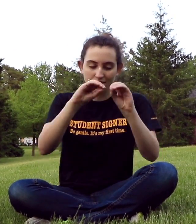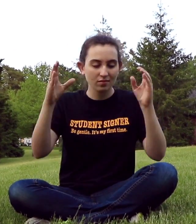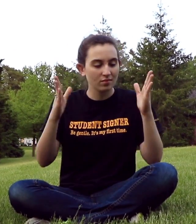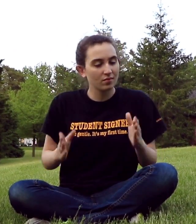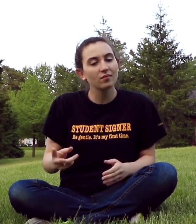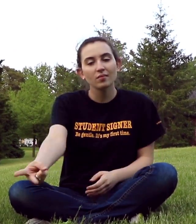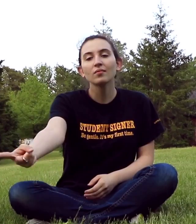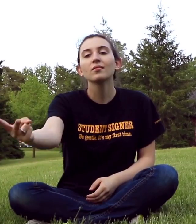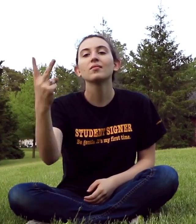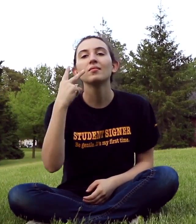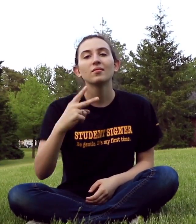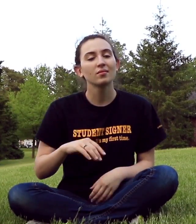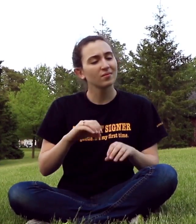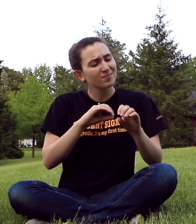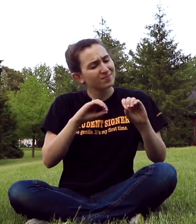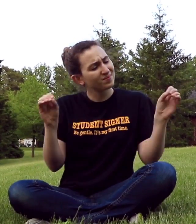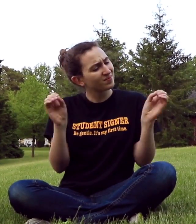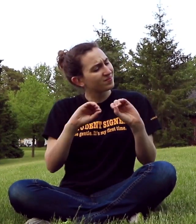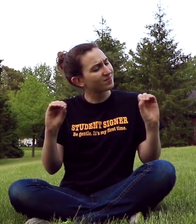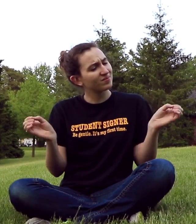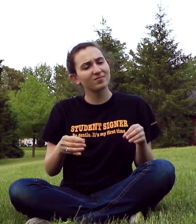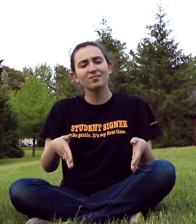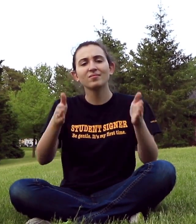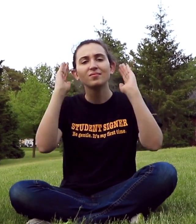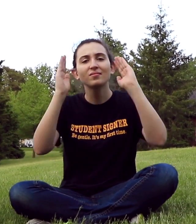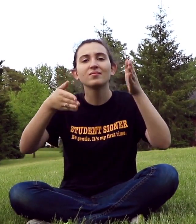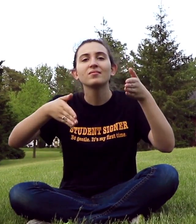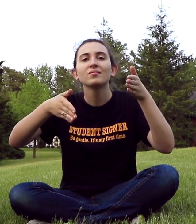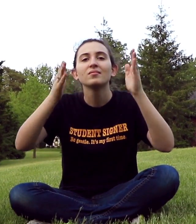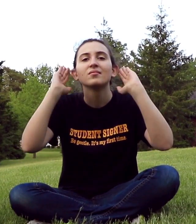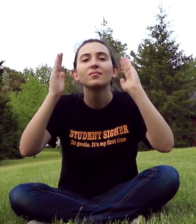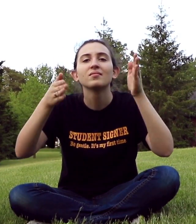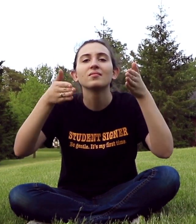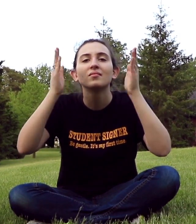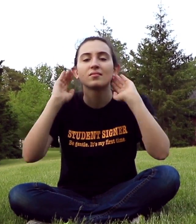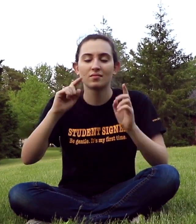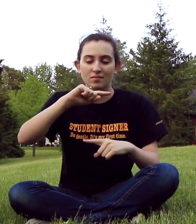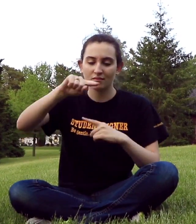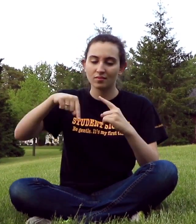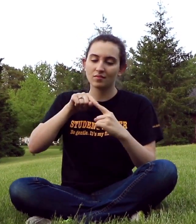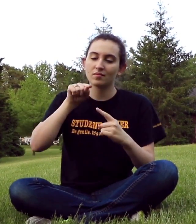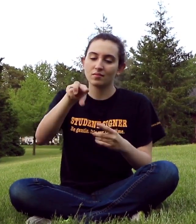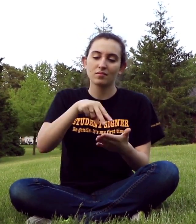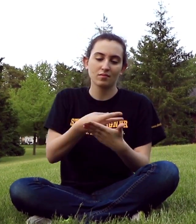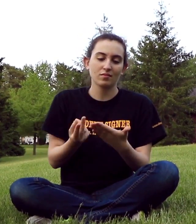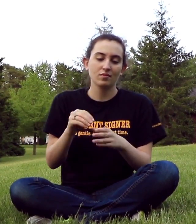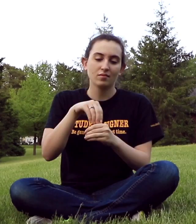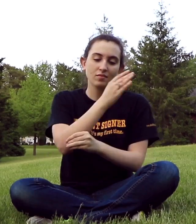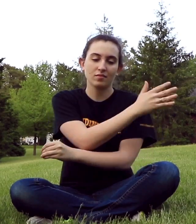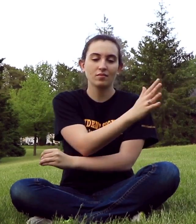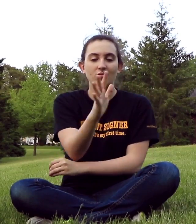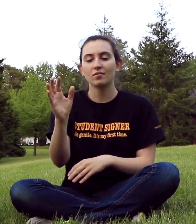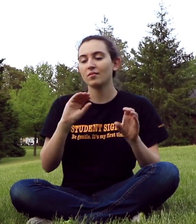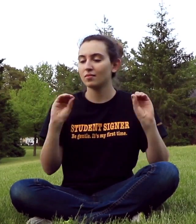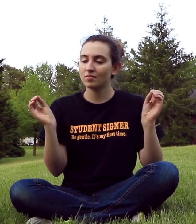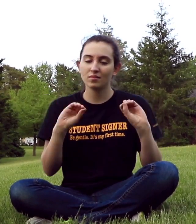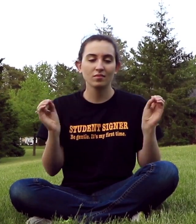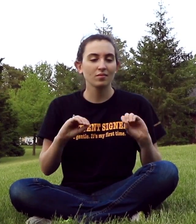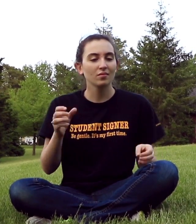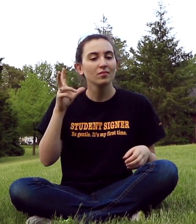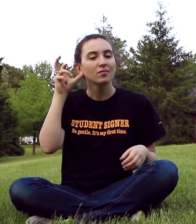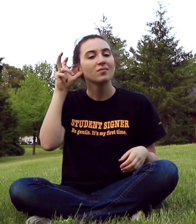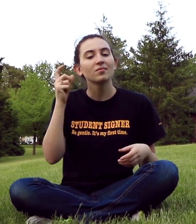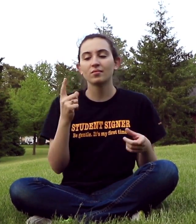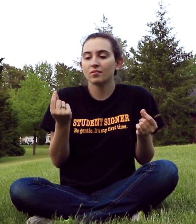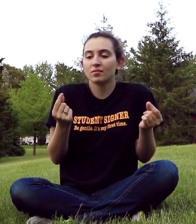Can anybody see? Is anybody waving? When I'm falling in a forest and there's